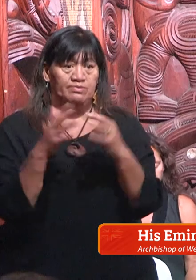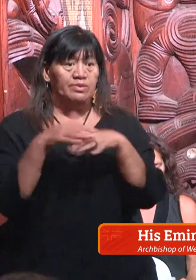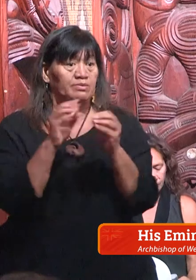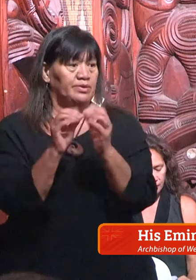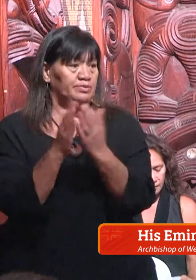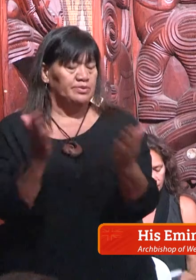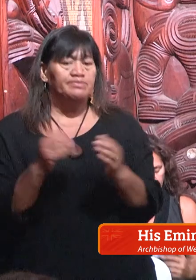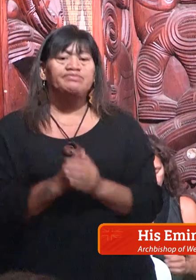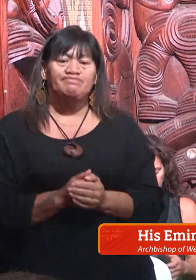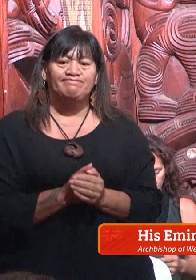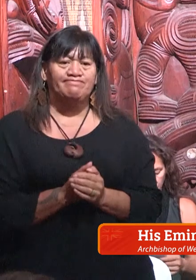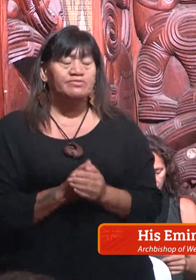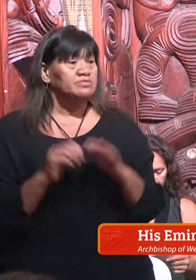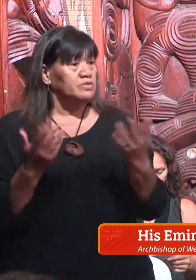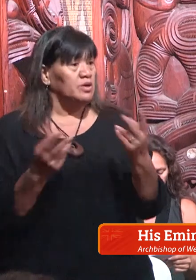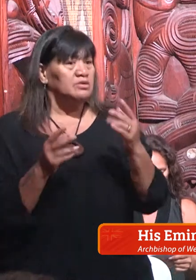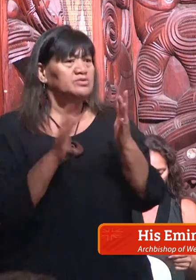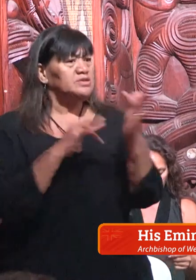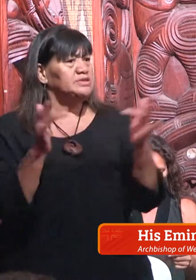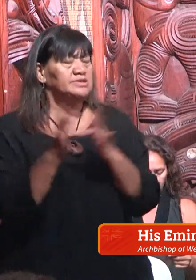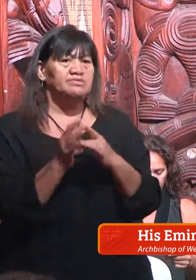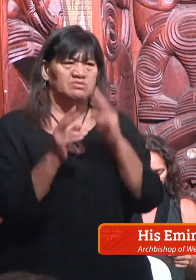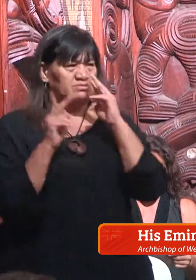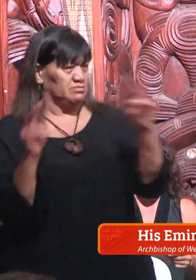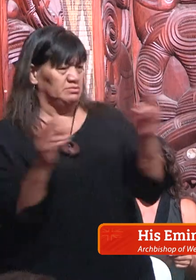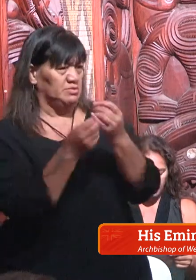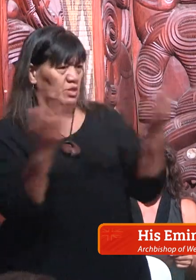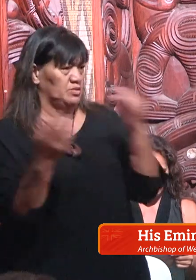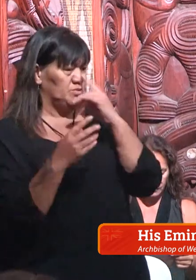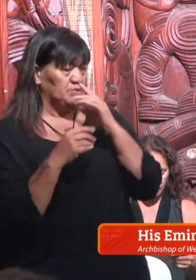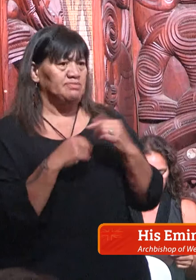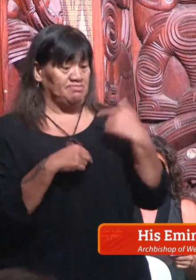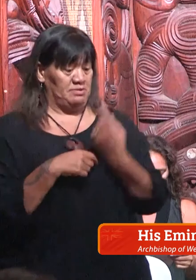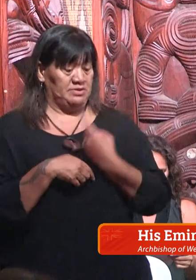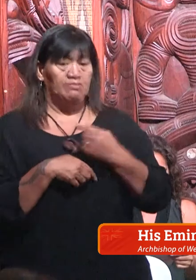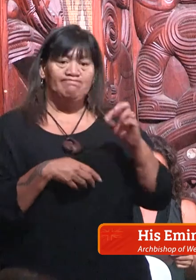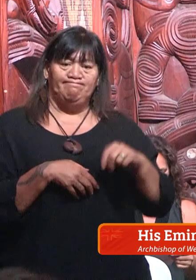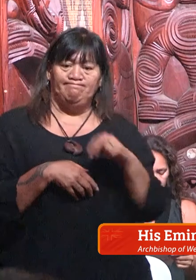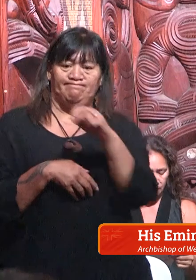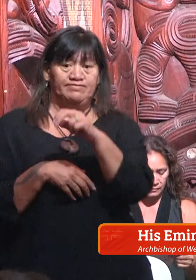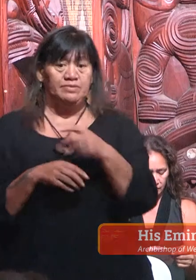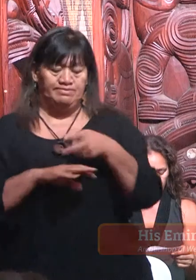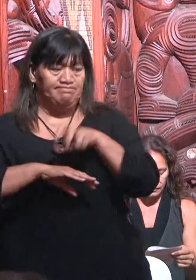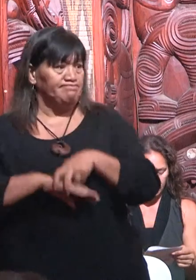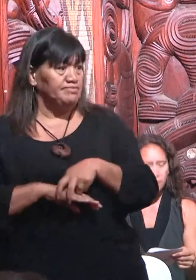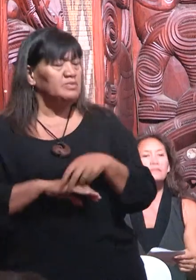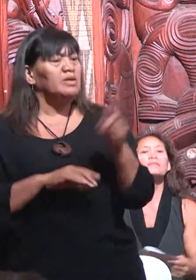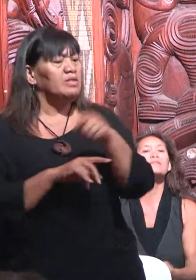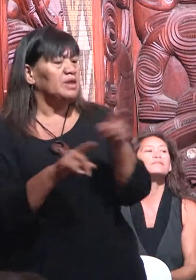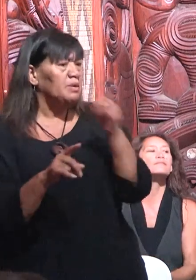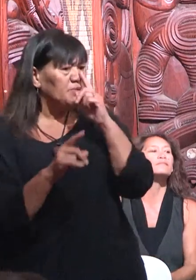When Jesus saw the crowds, he went up the mountain. And after he sat down, his disciples came to